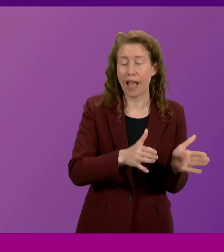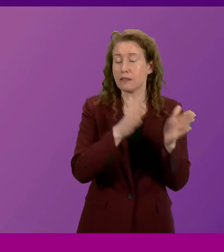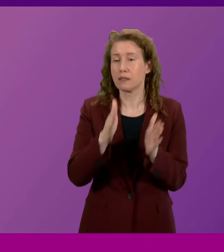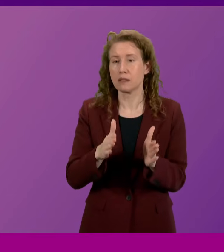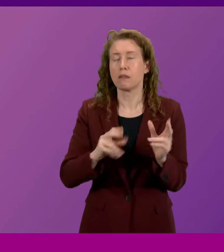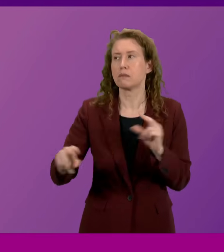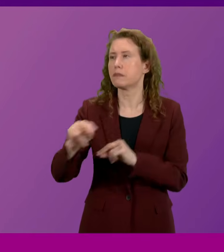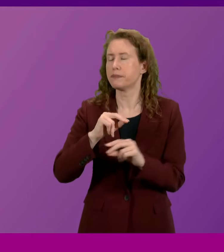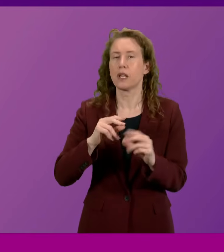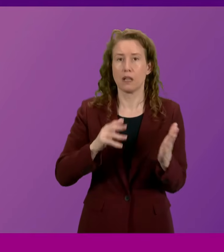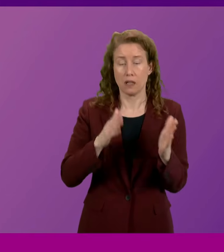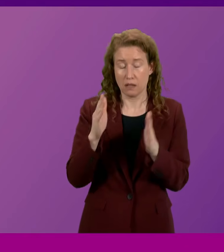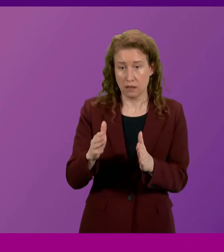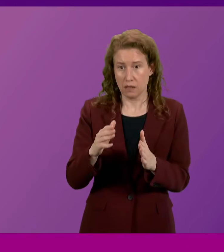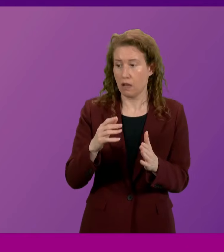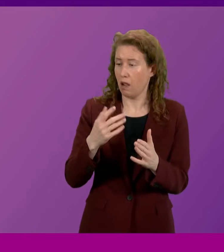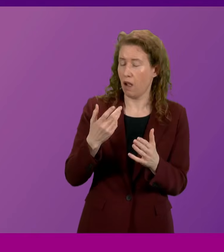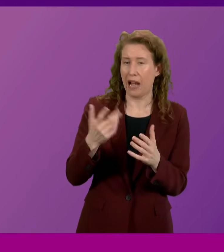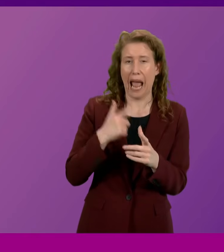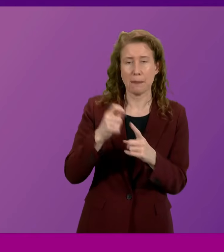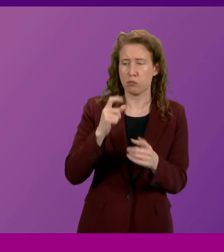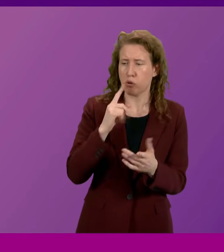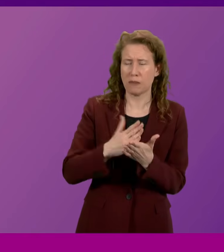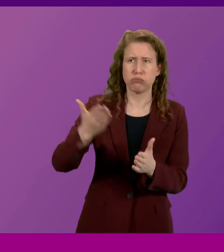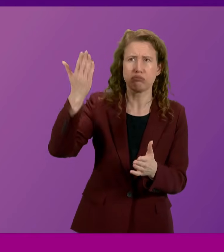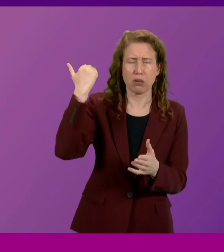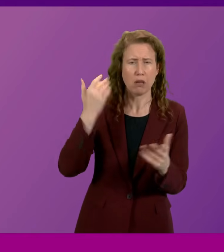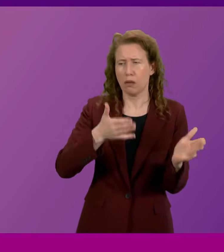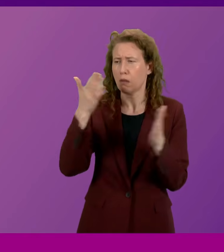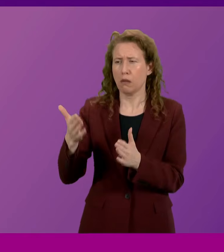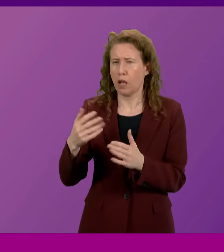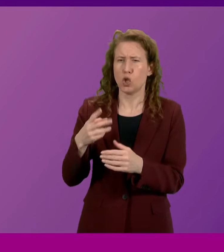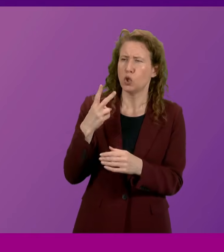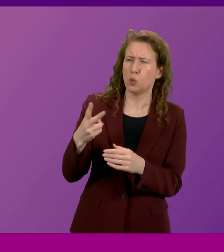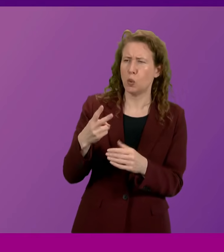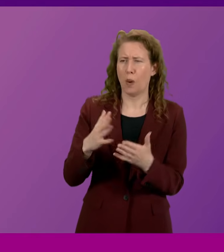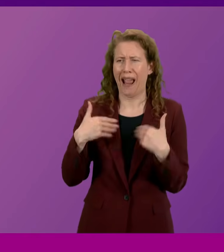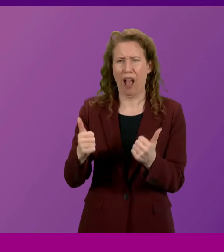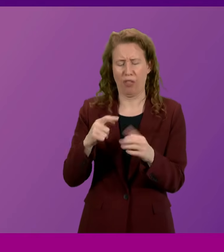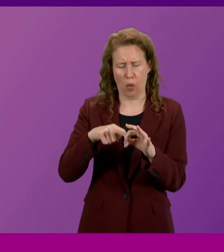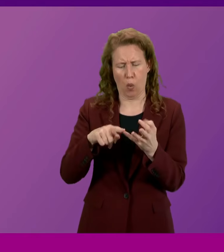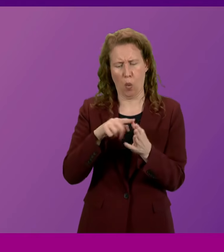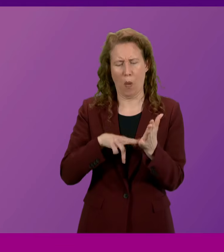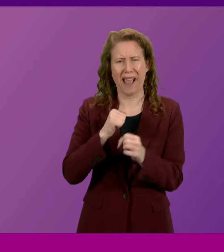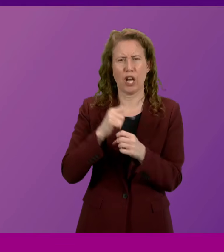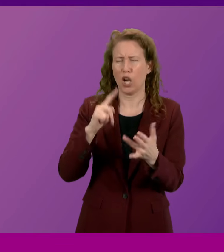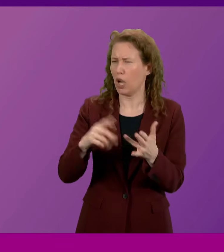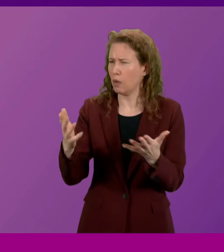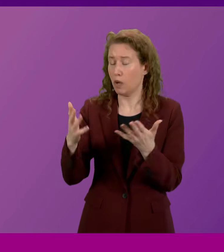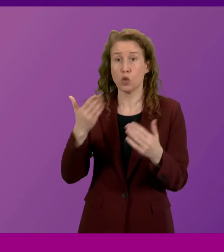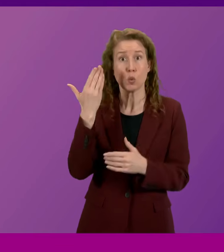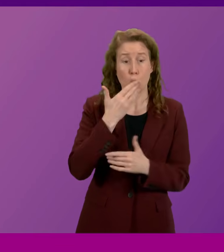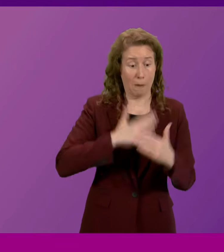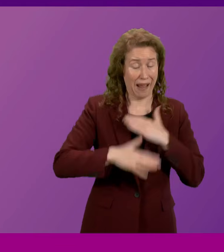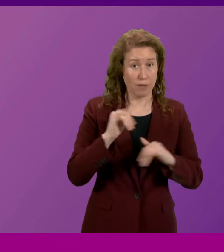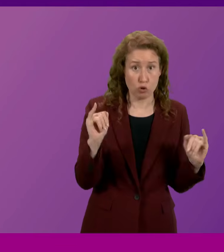big plan, an app that's been promised years ago, and the merging of just 2 health quangos. Are schools facing a behaviour